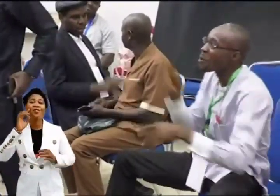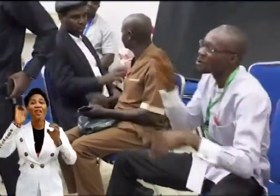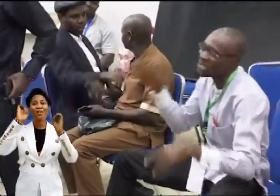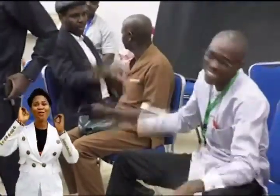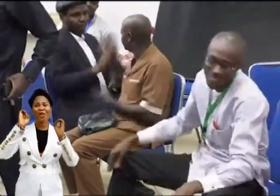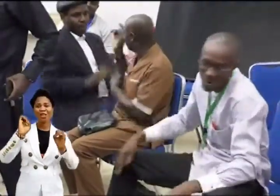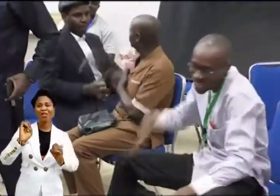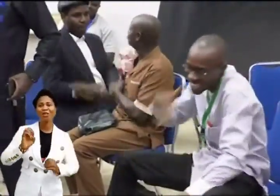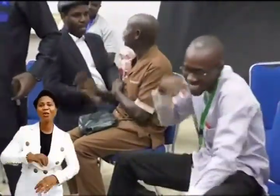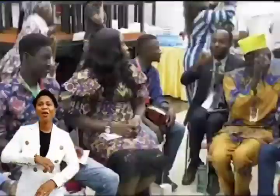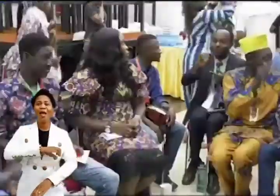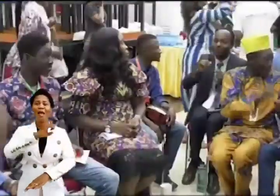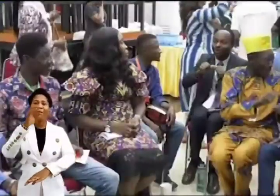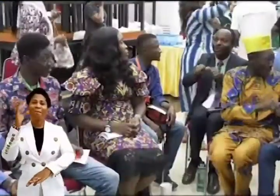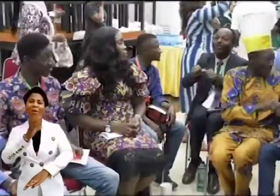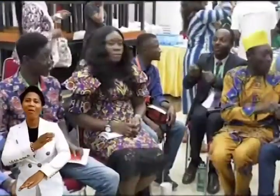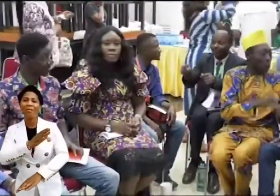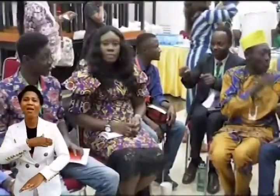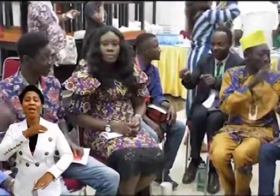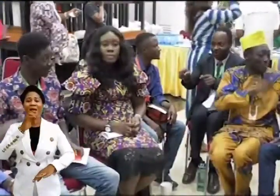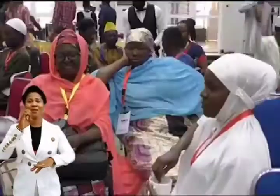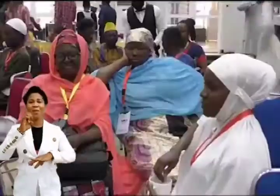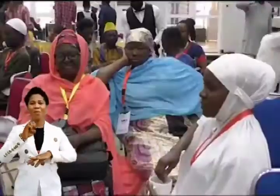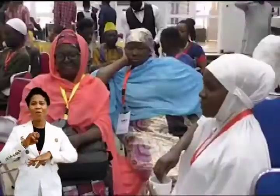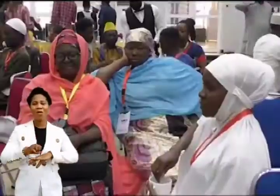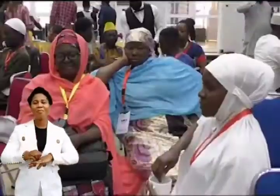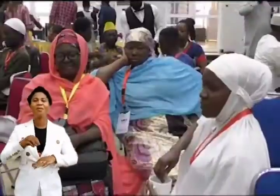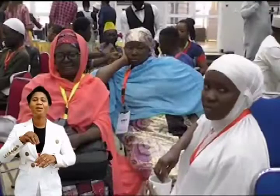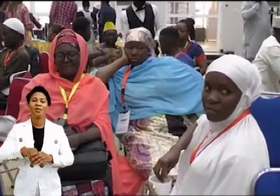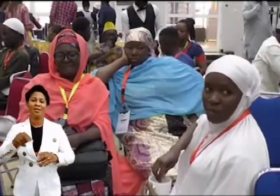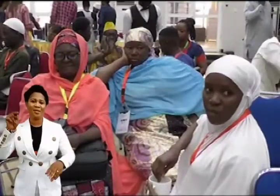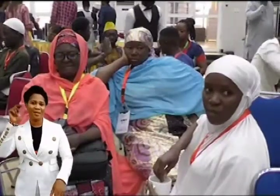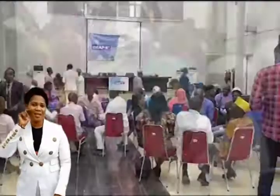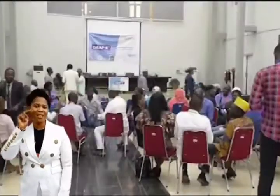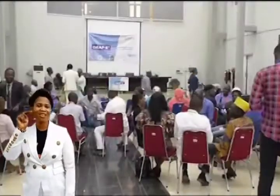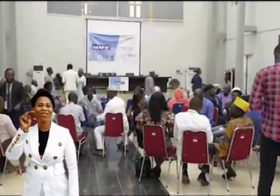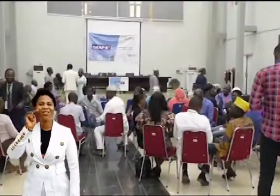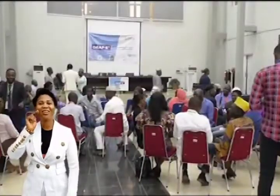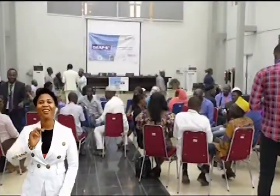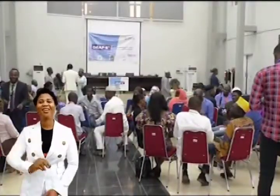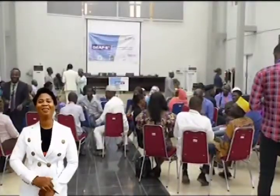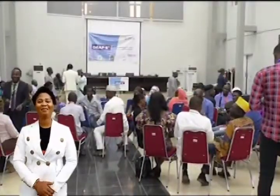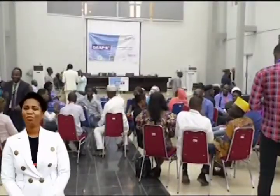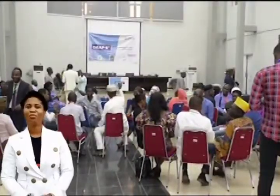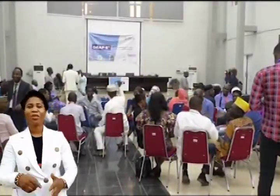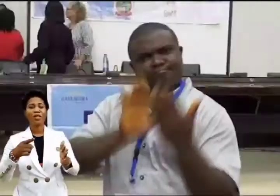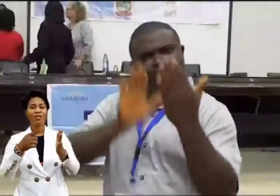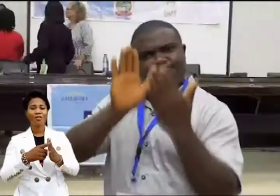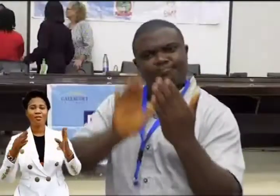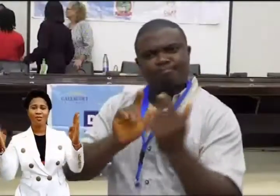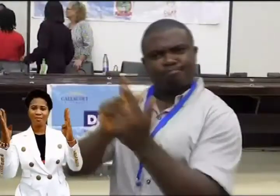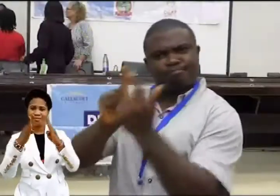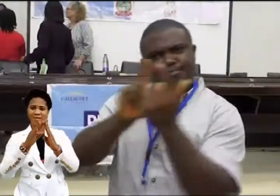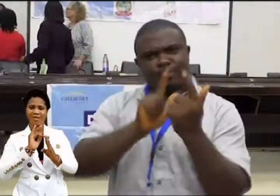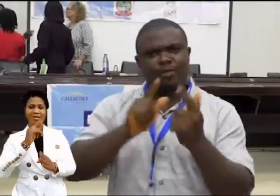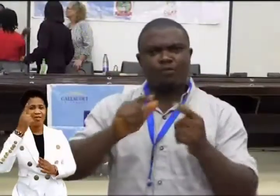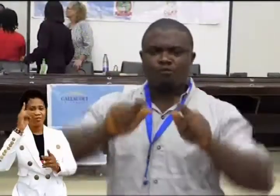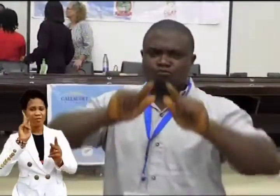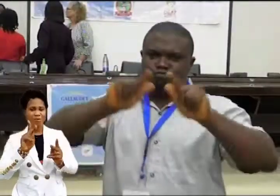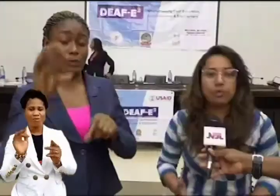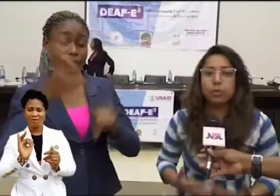The gathering is for people like me, teachers mostly, to lend this all-important communication